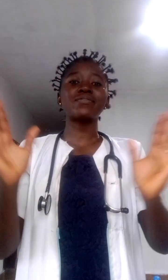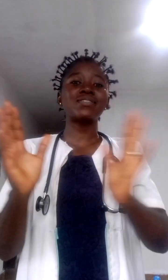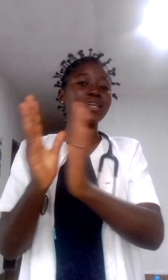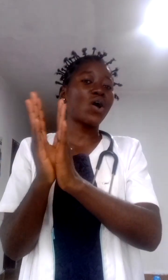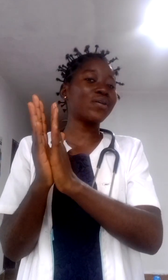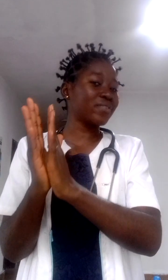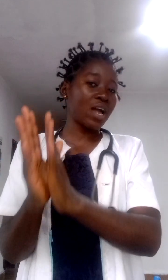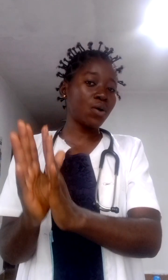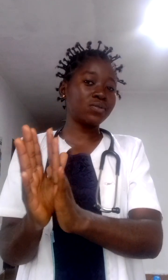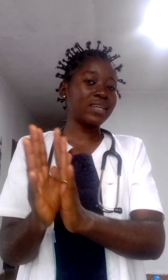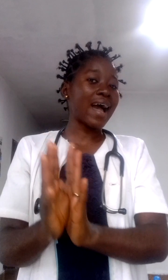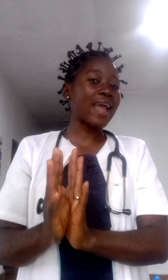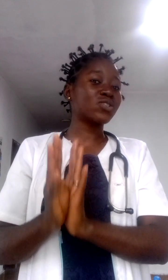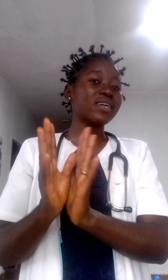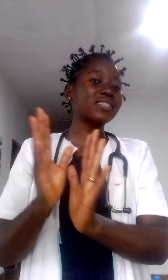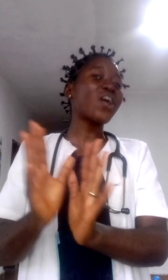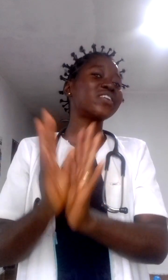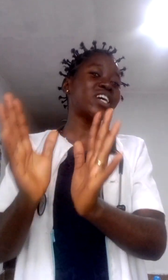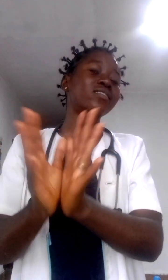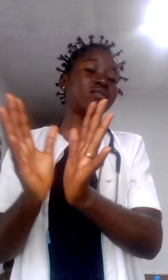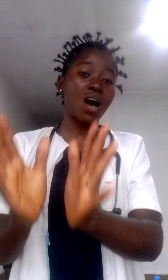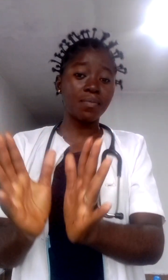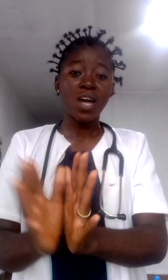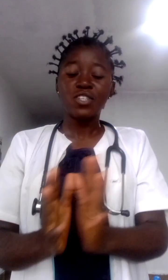of set on their own. They are isolated on their own now.